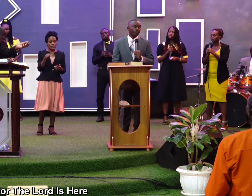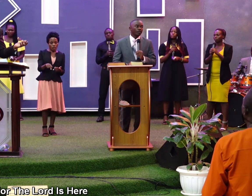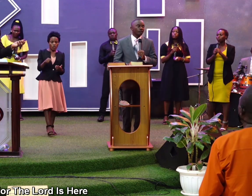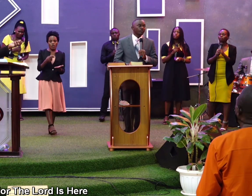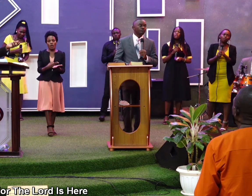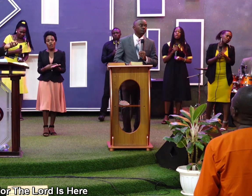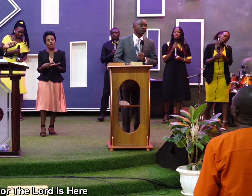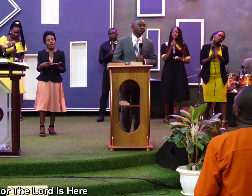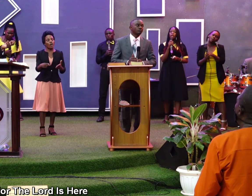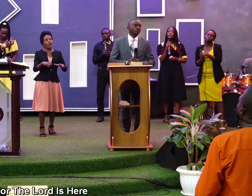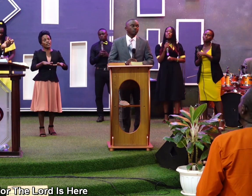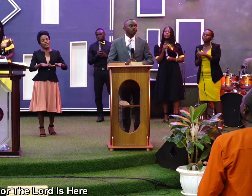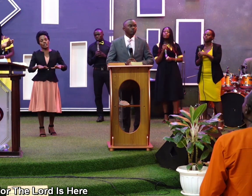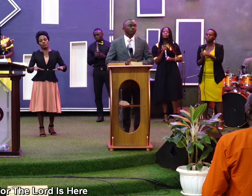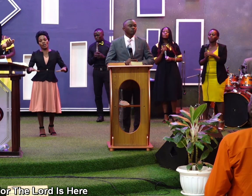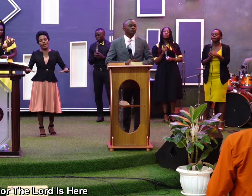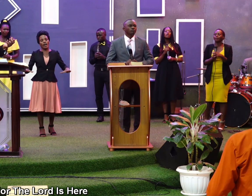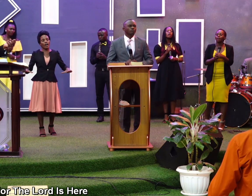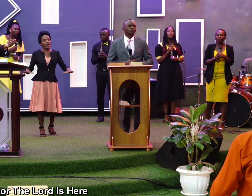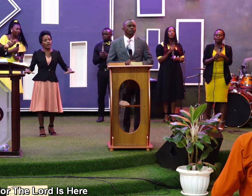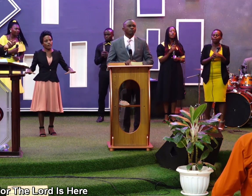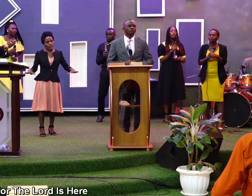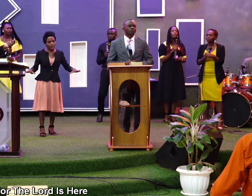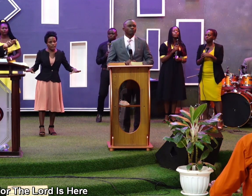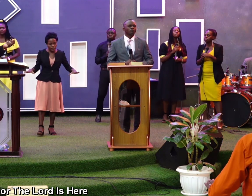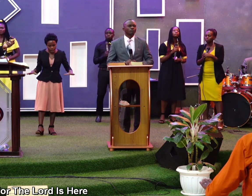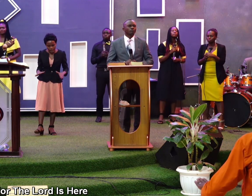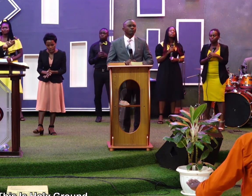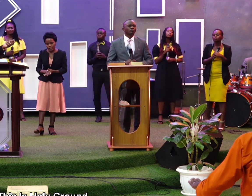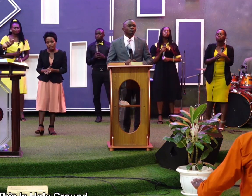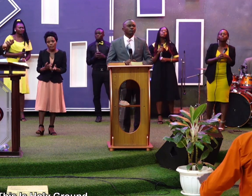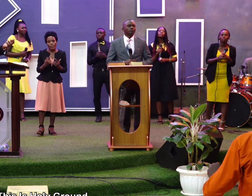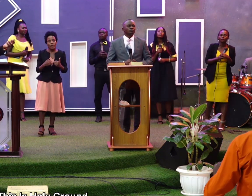is holy ground.